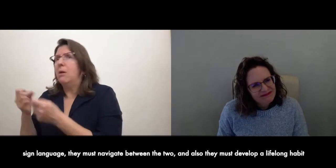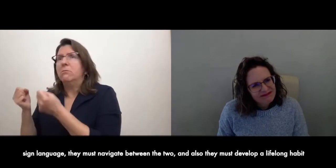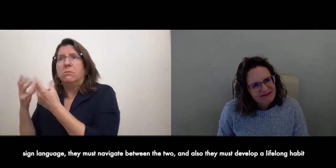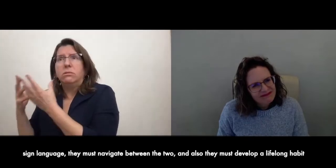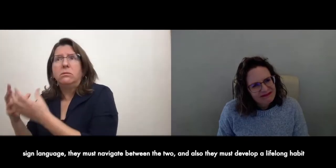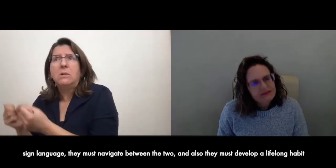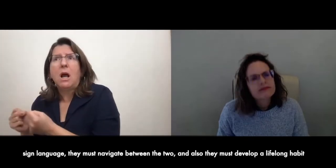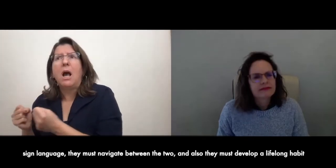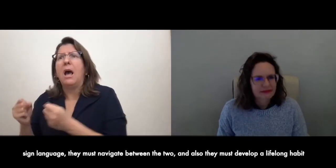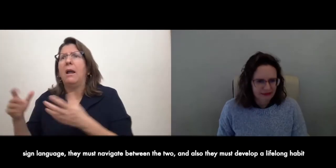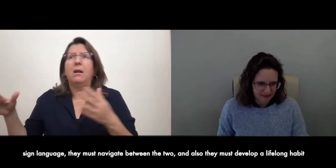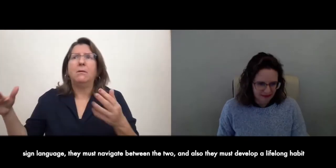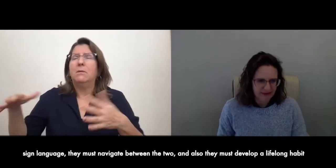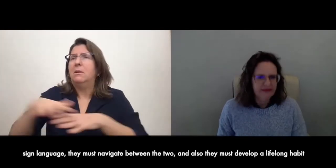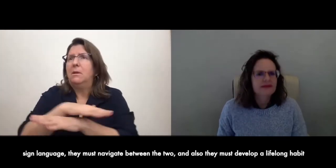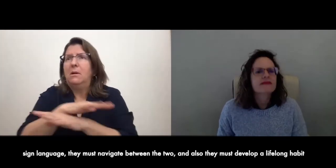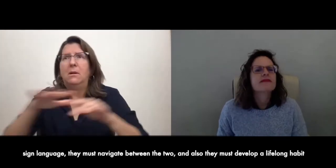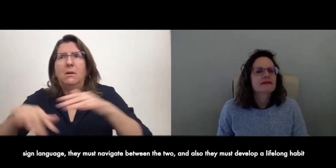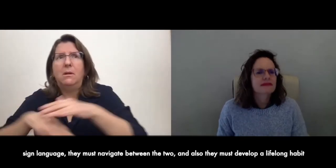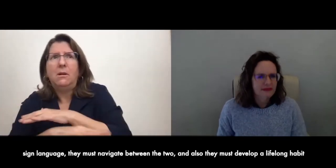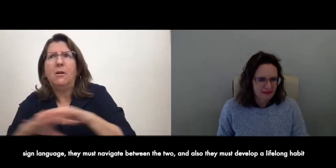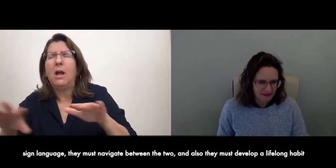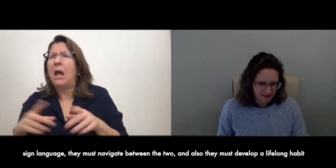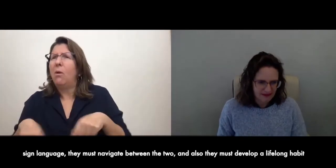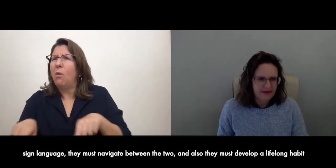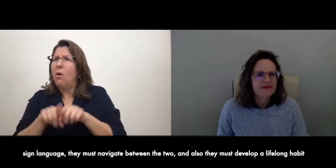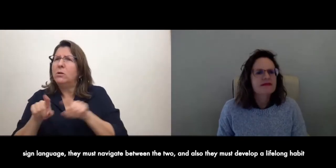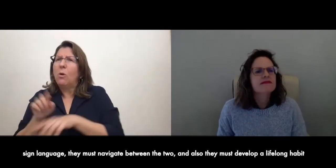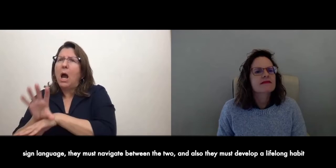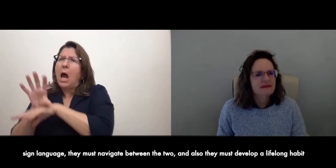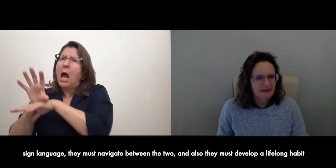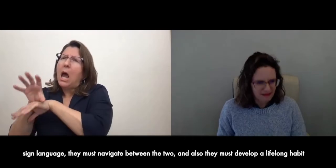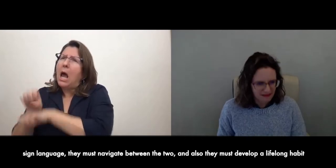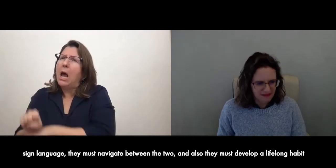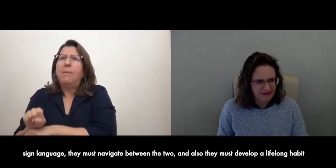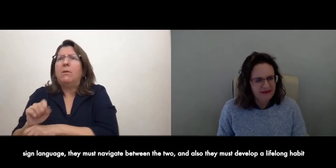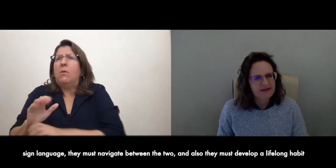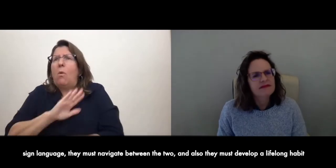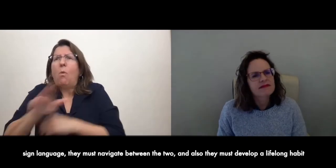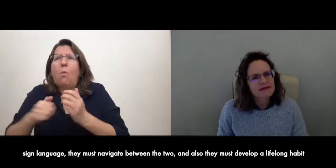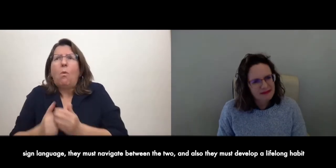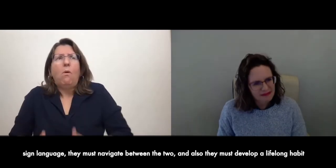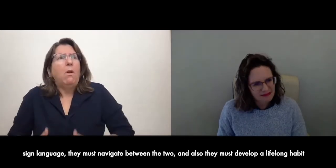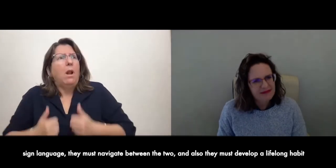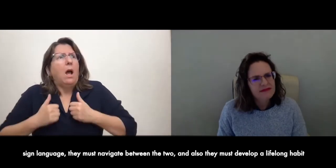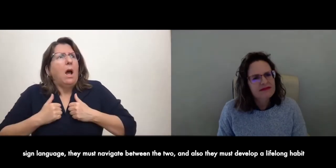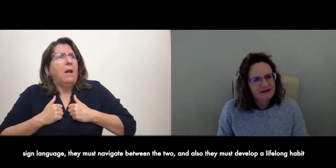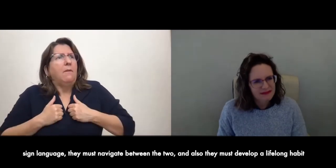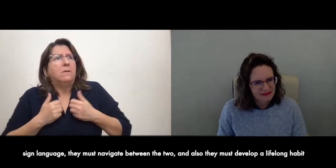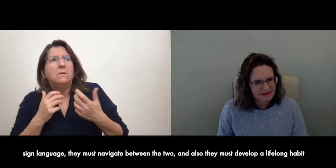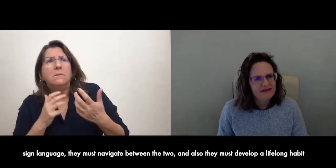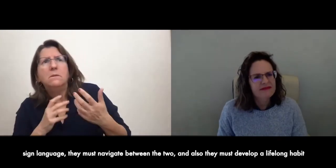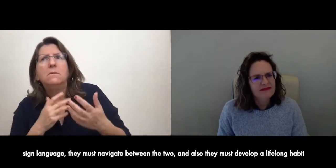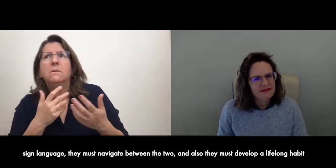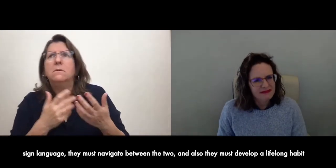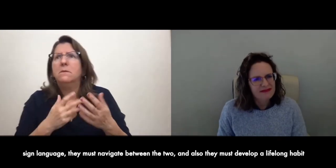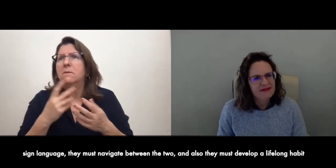use sign language. They must navigate between the two, and also they must develop a lifelong